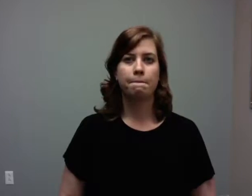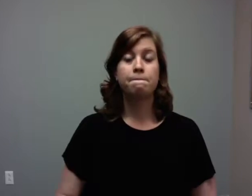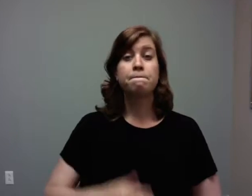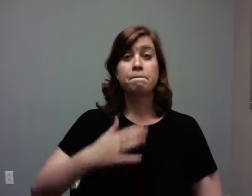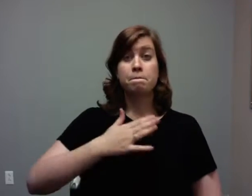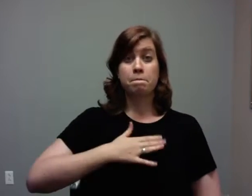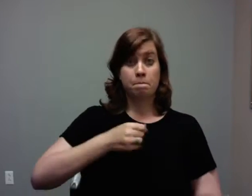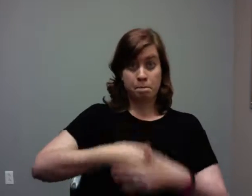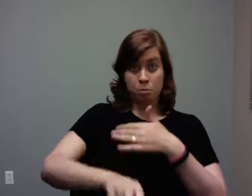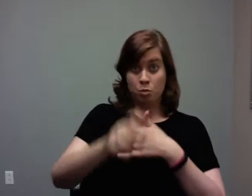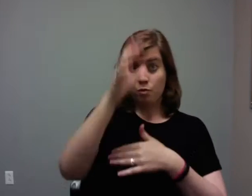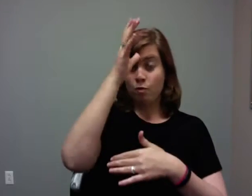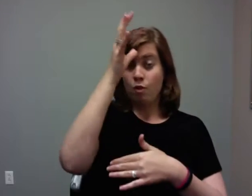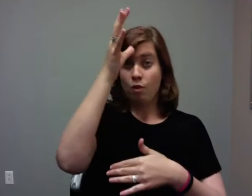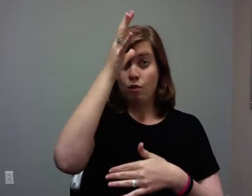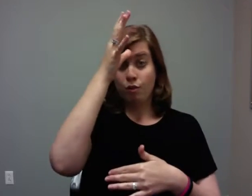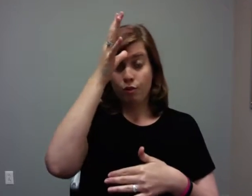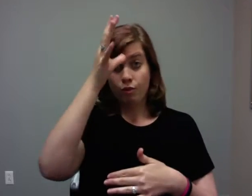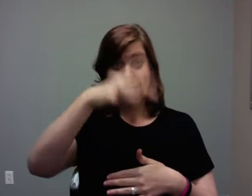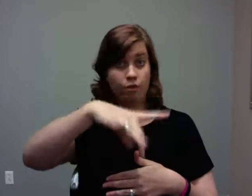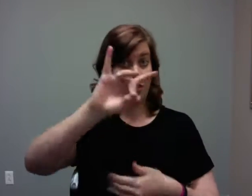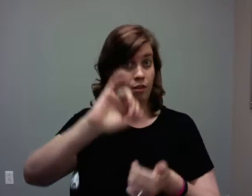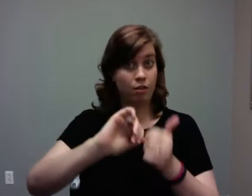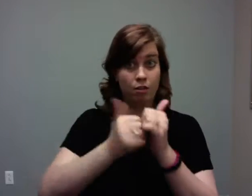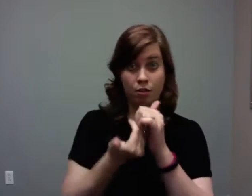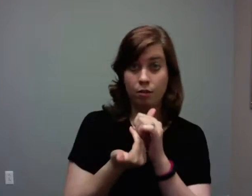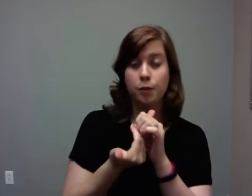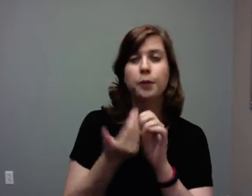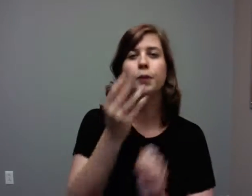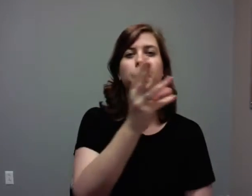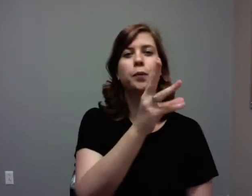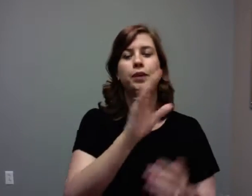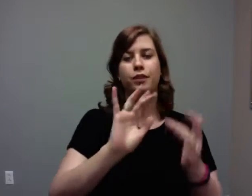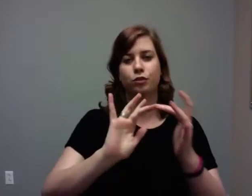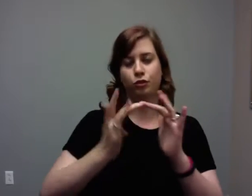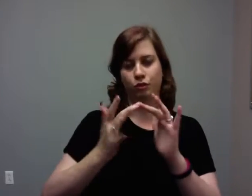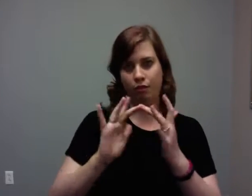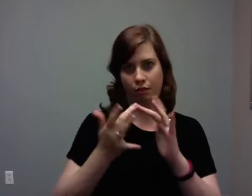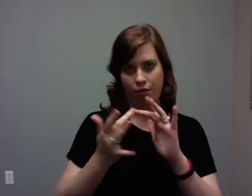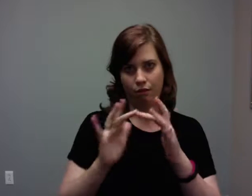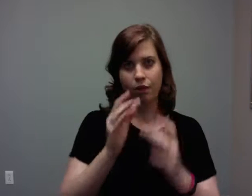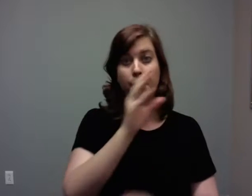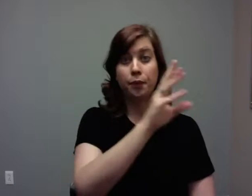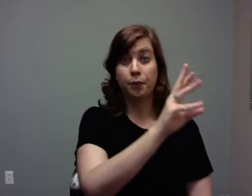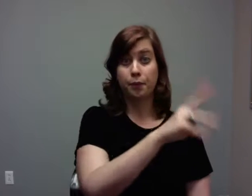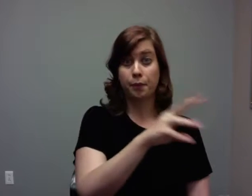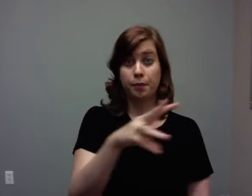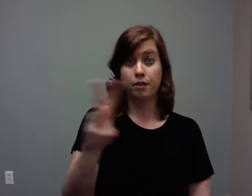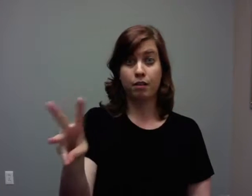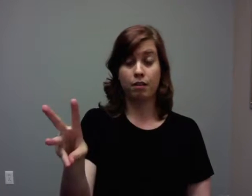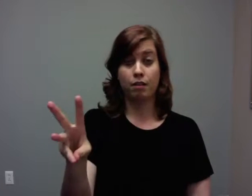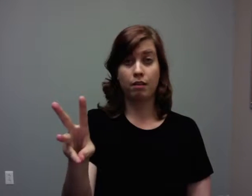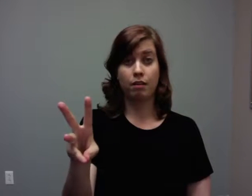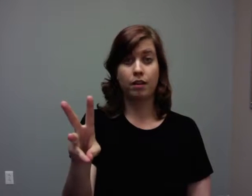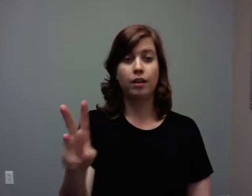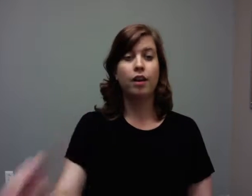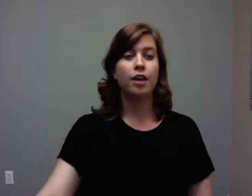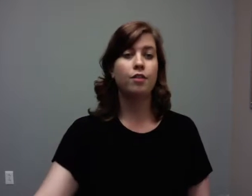a adoption registry site, which there are many of. The one that I used was called iwasadopted.com. If you